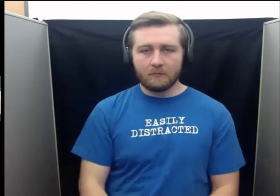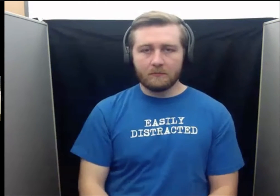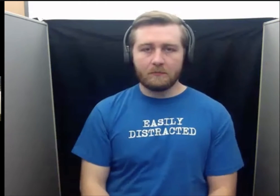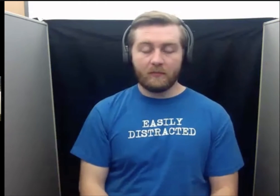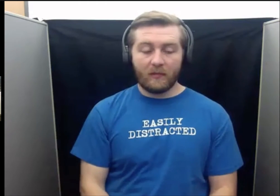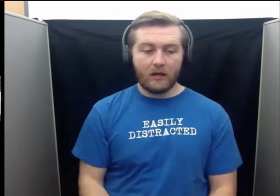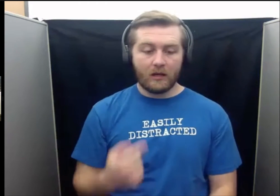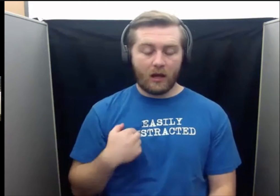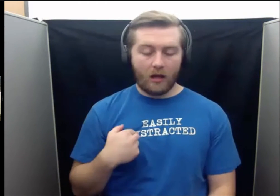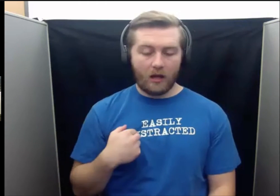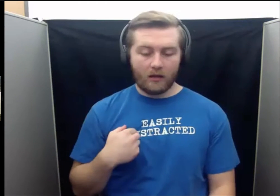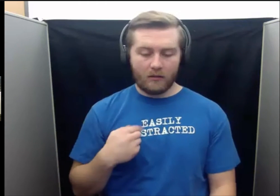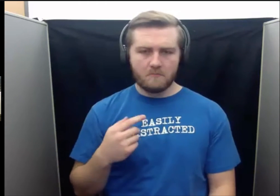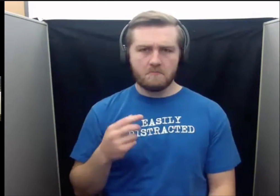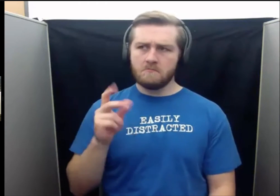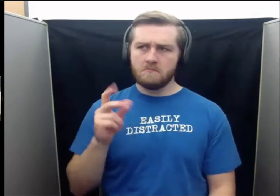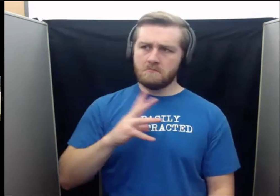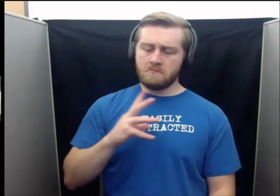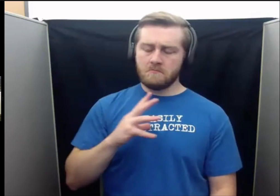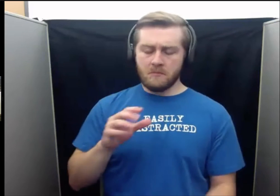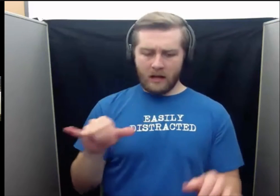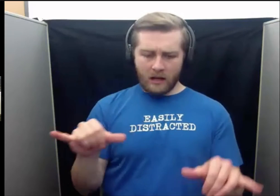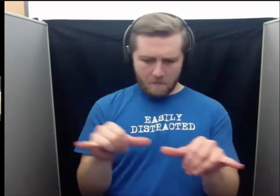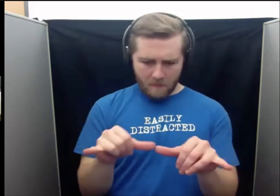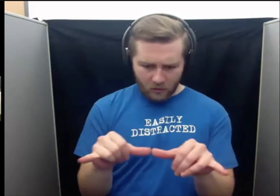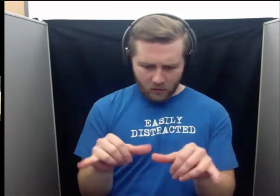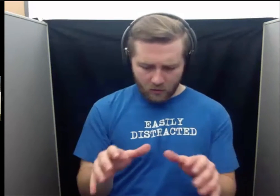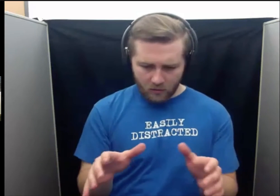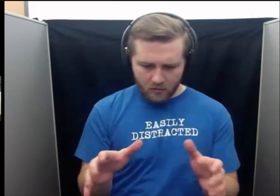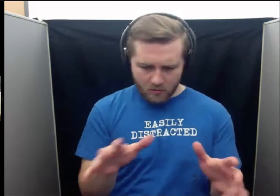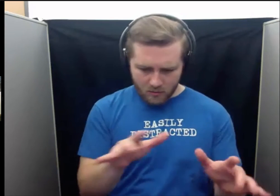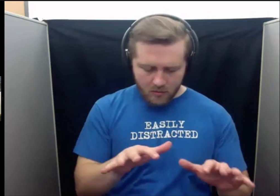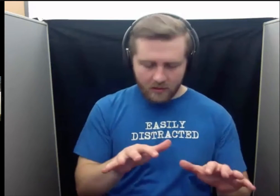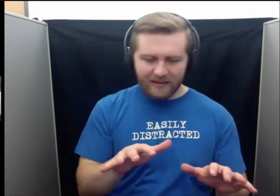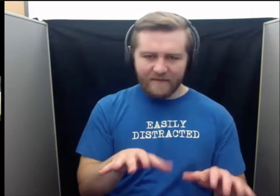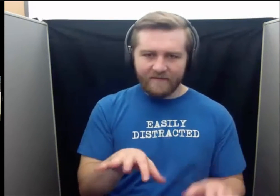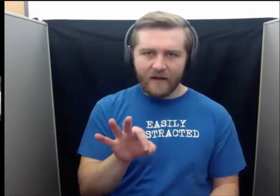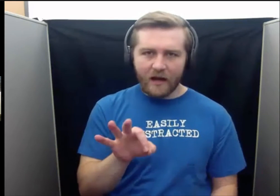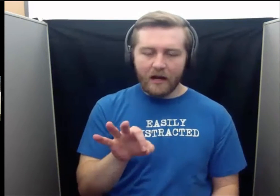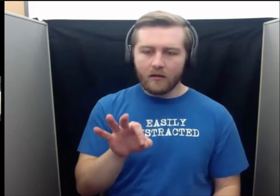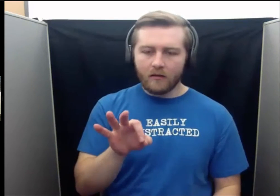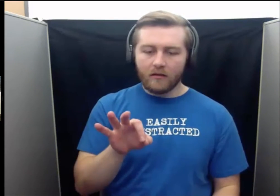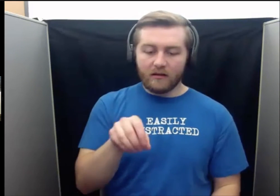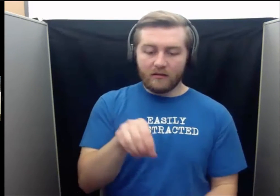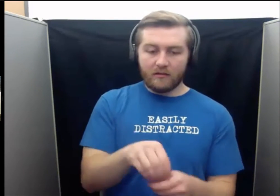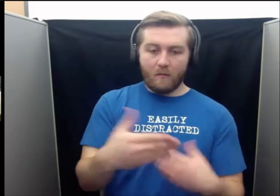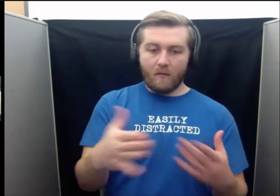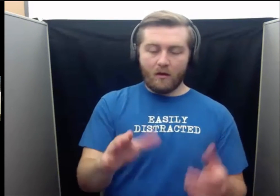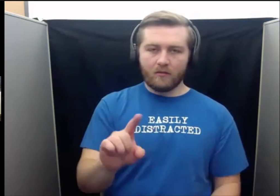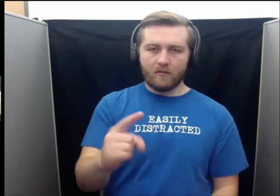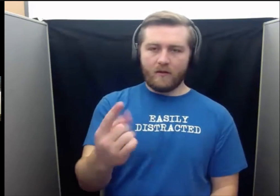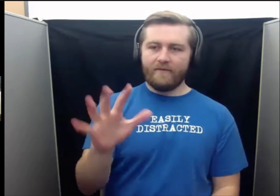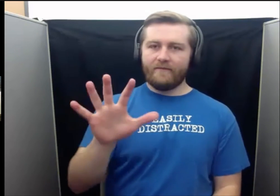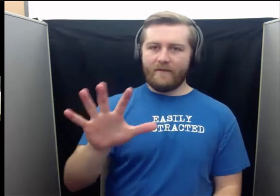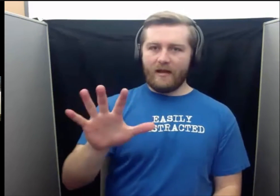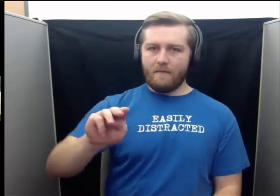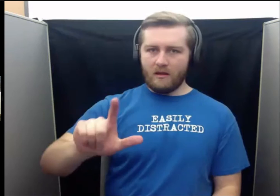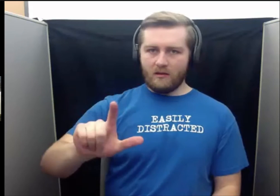and I find out that there are only 5 milliliters of water in